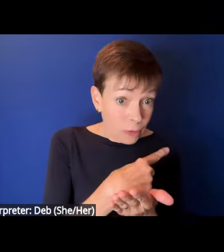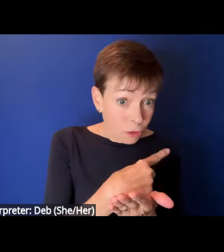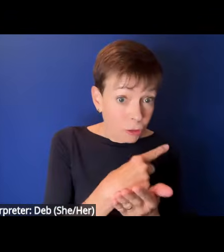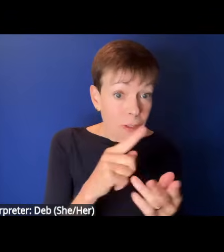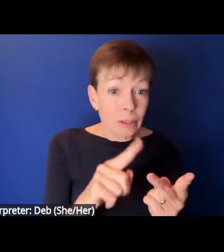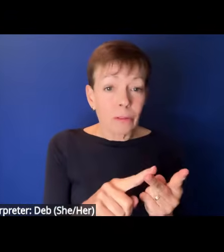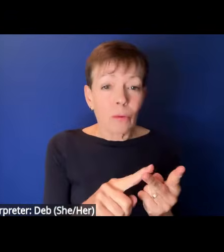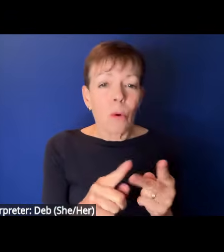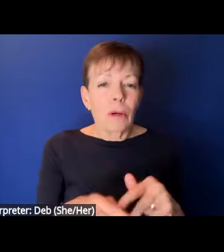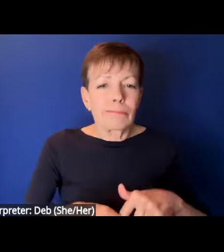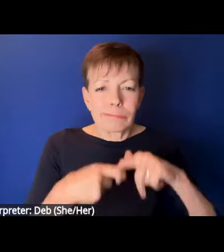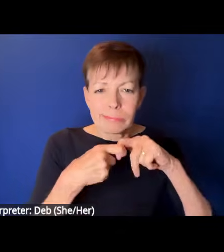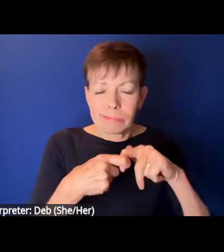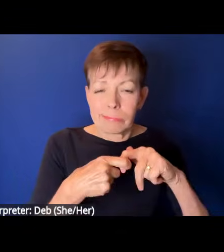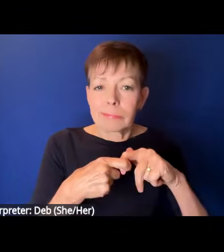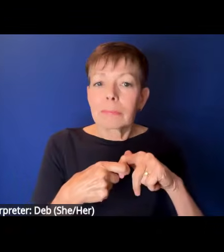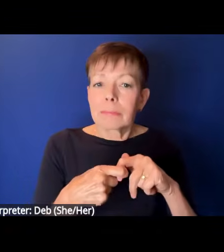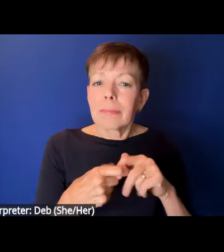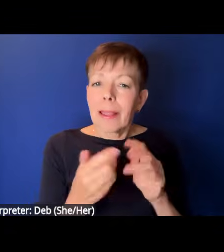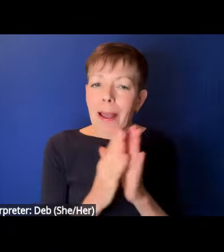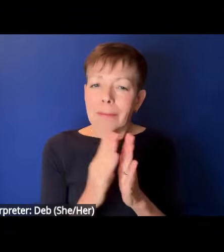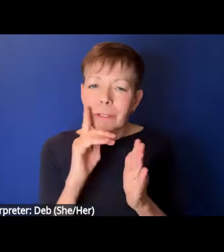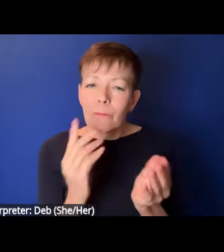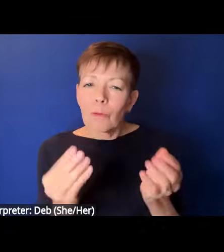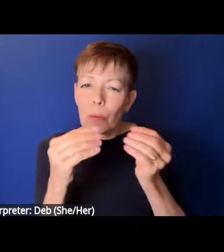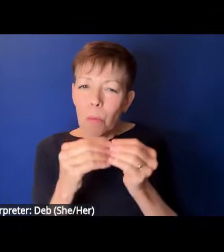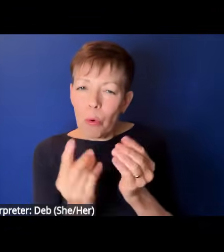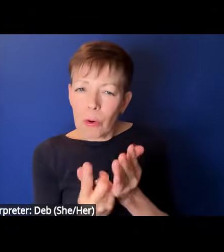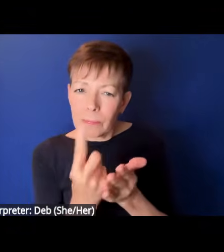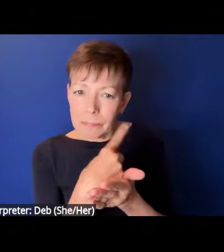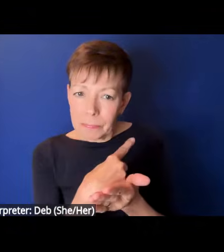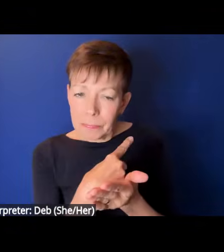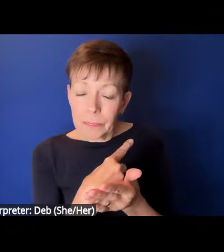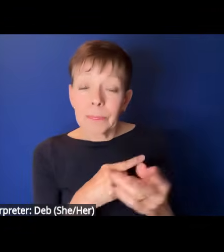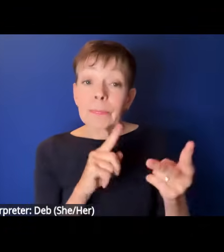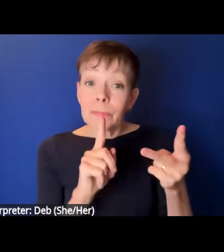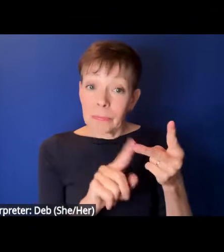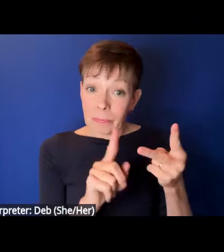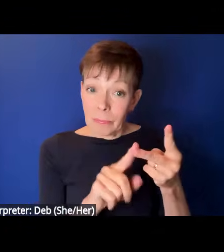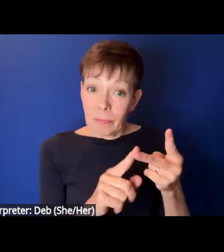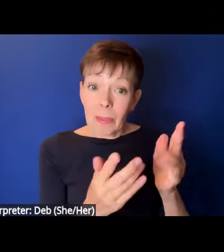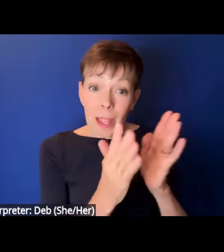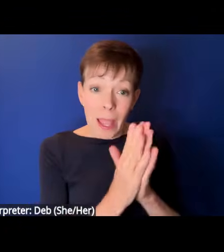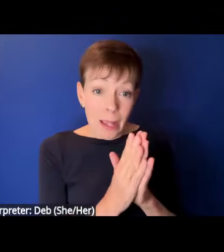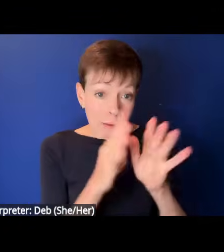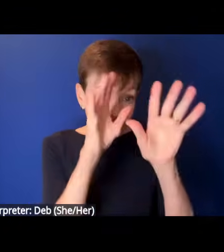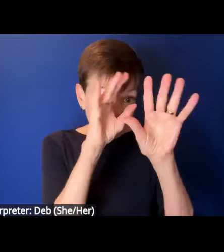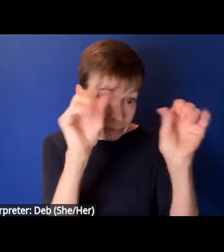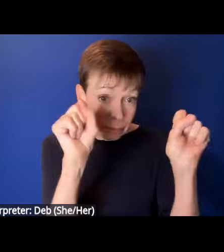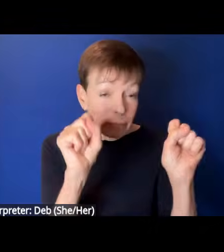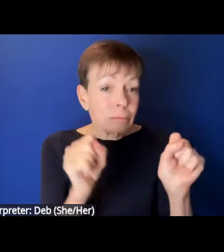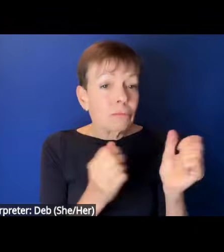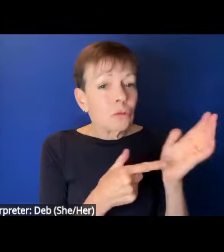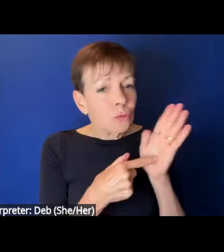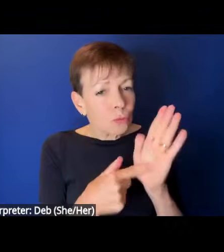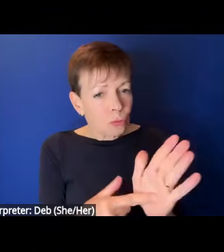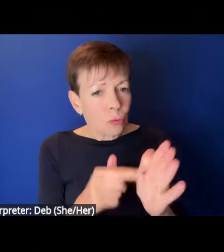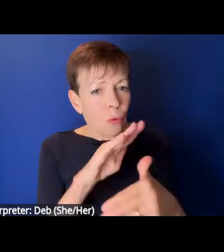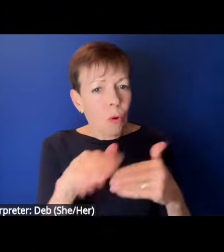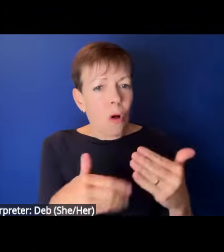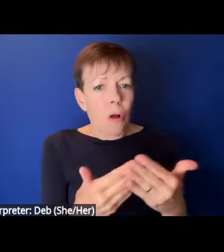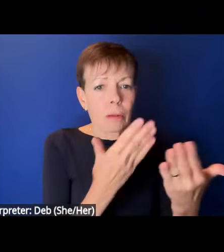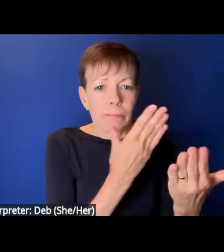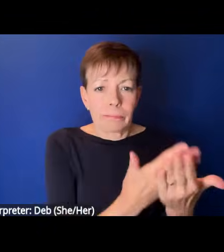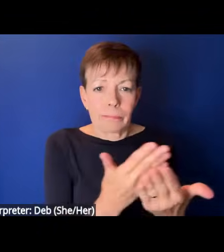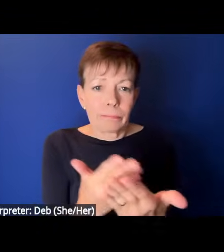January 2025, pending further review. And further, direct the superintendent to provide all documentation regarding these policy changes,